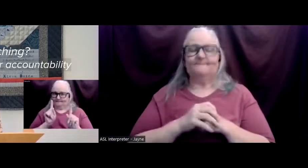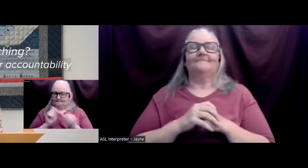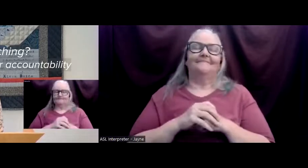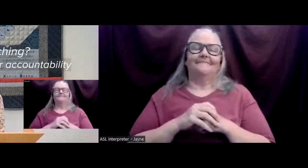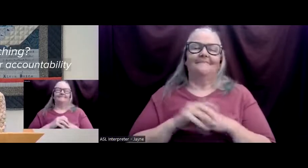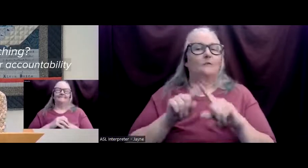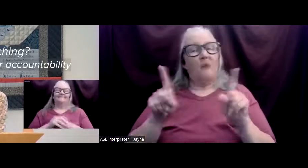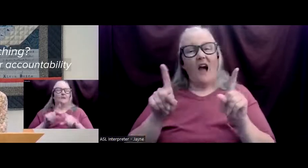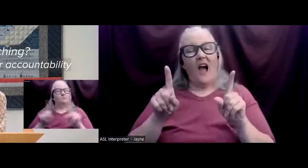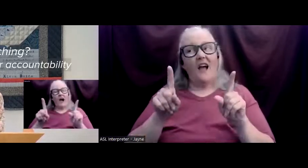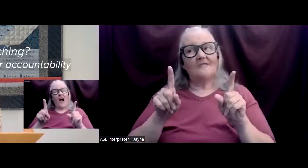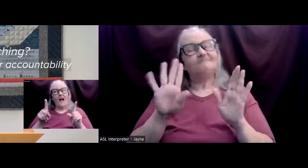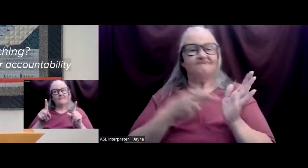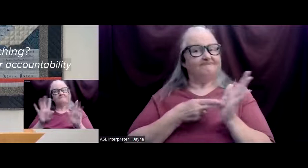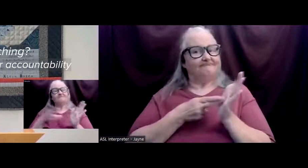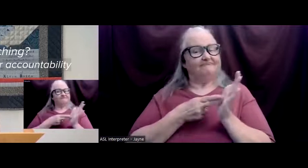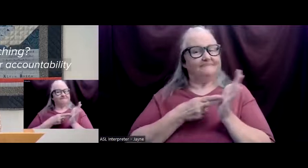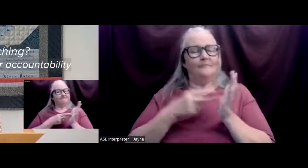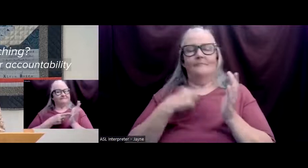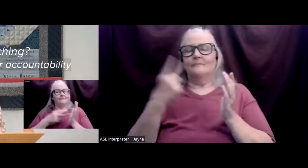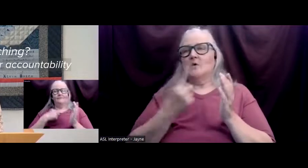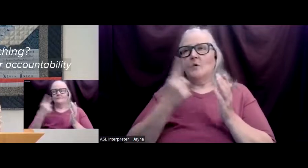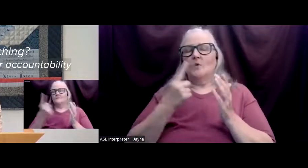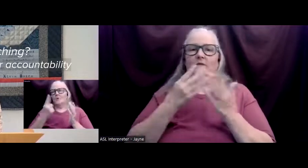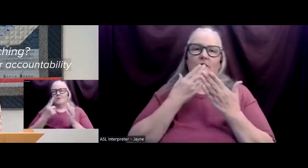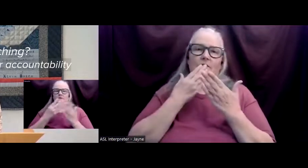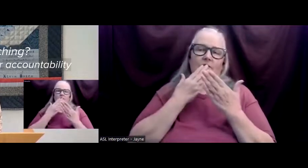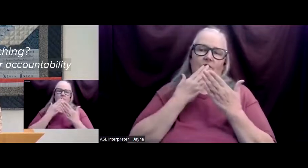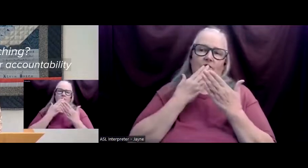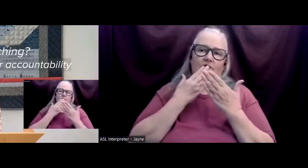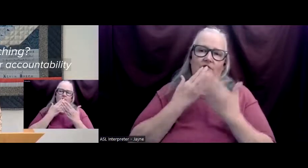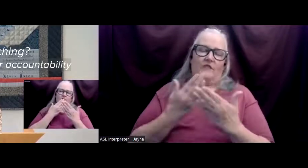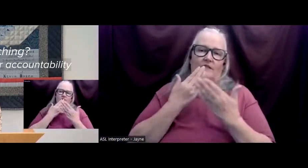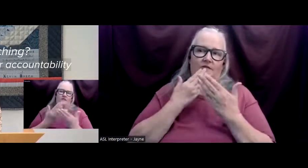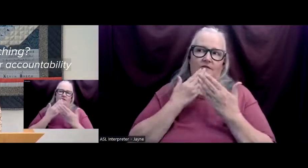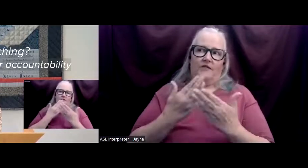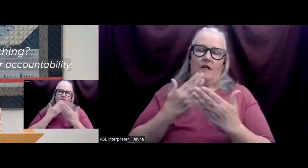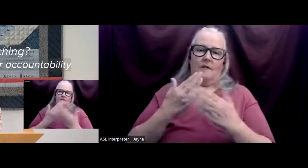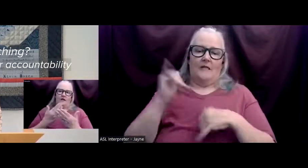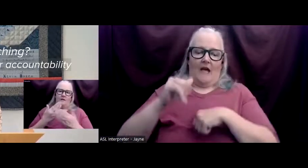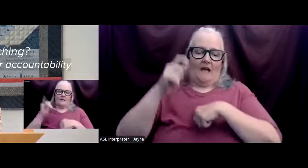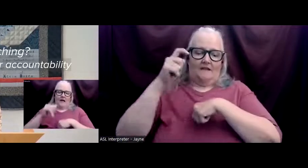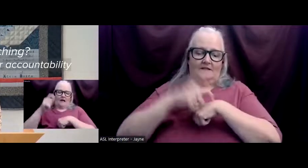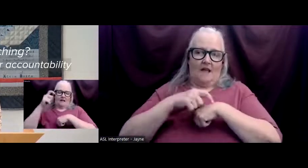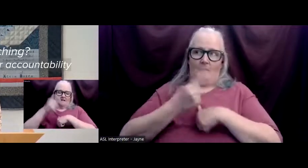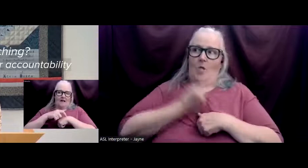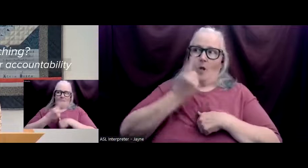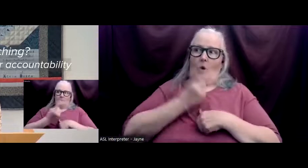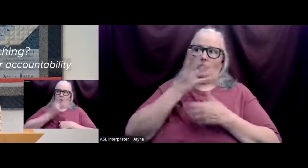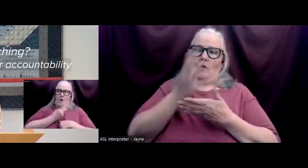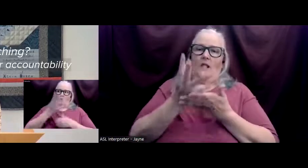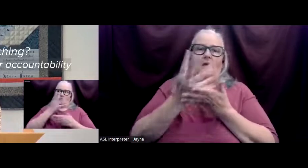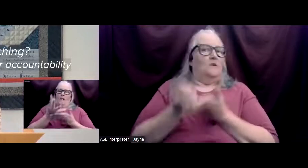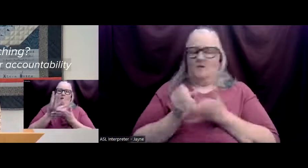But honestly, I'm always grateful when my unsupervised time comes to an end. That mix